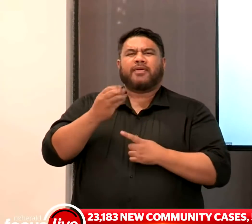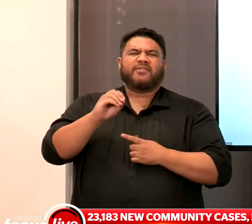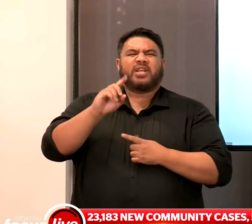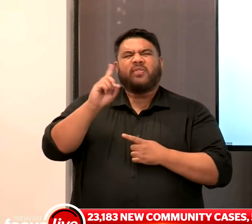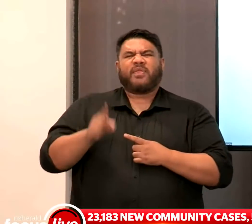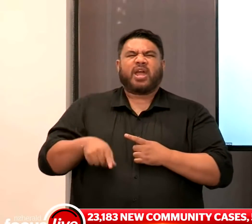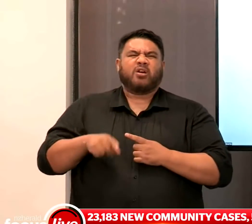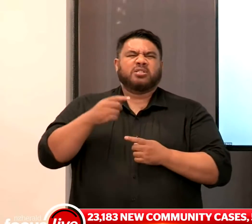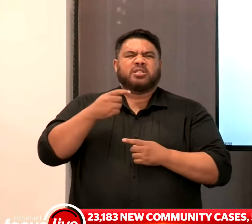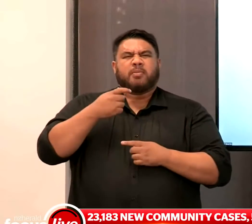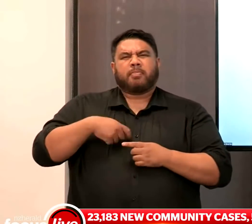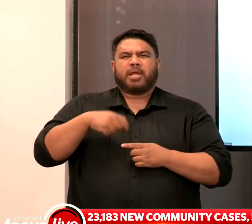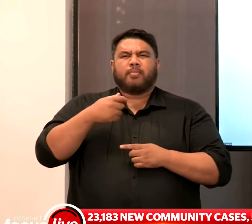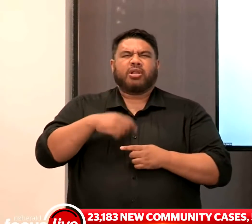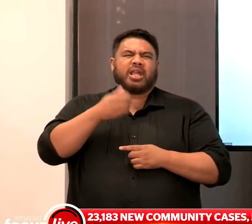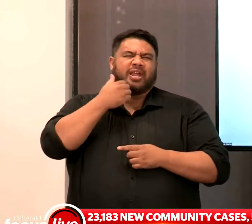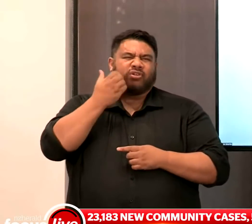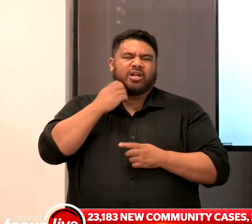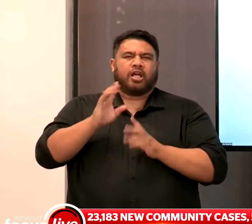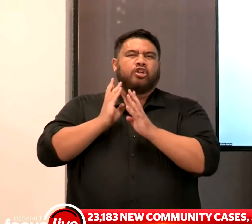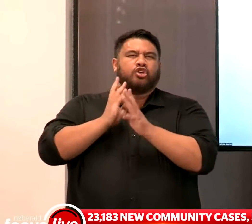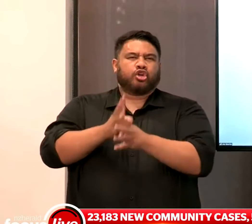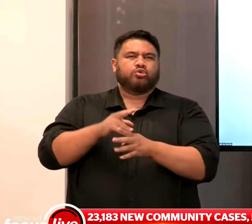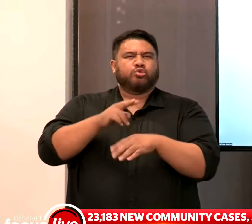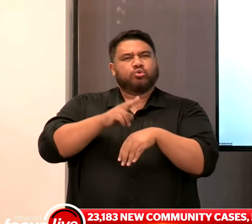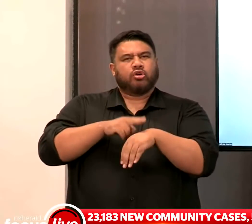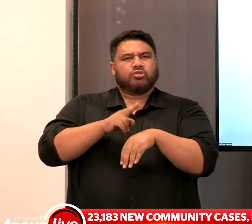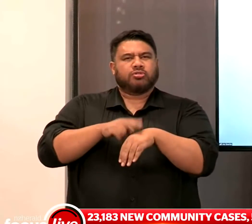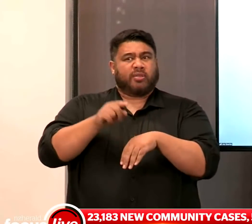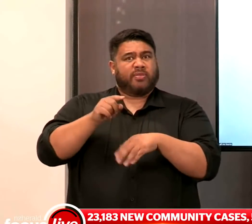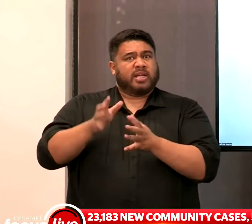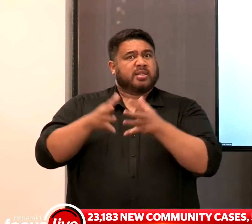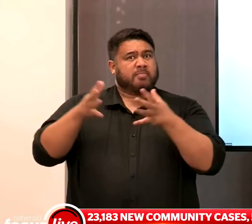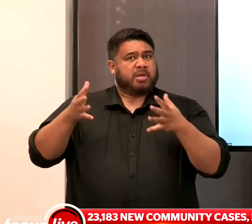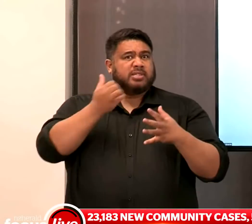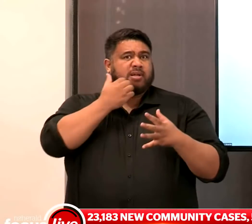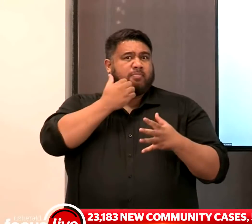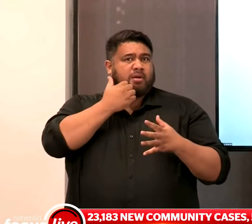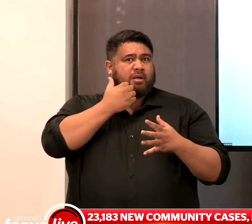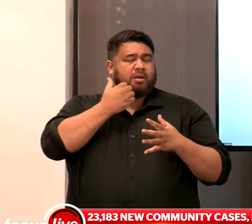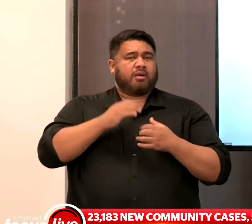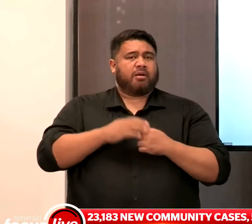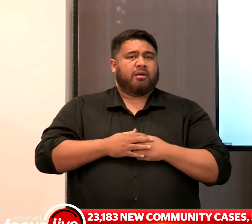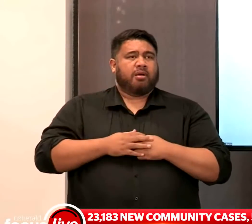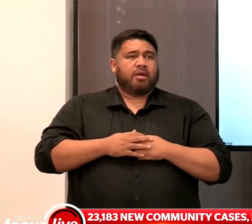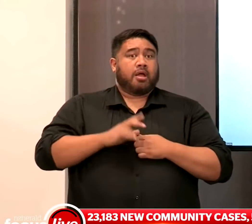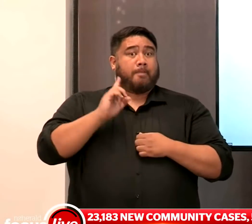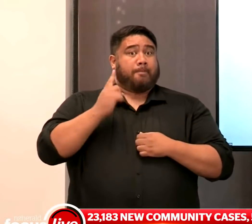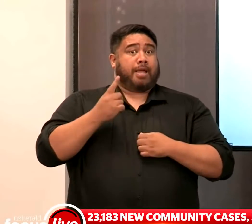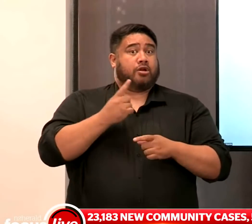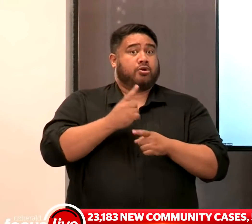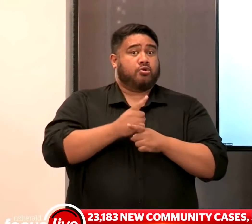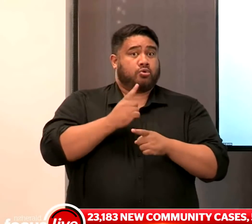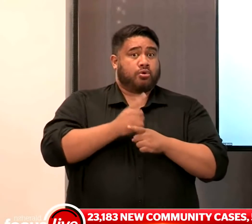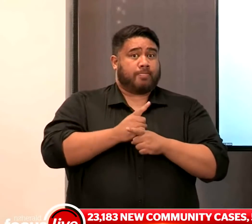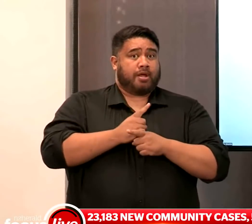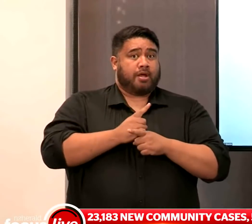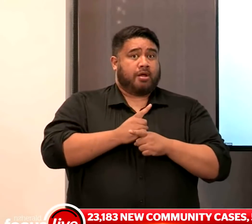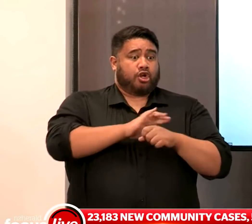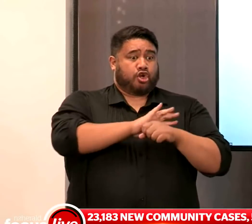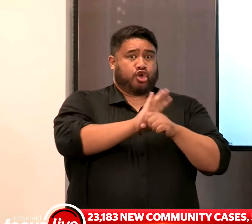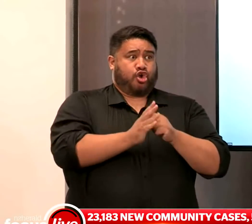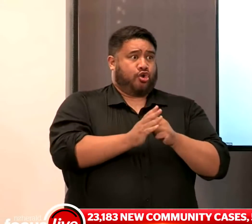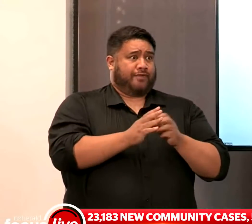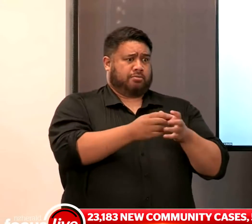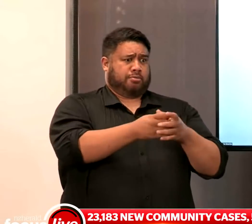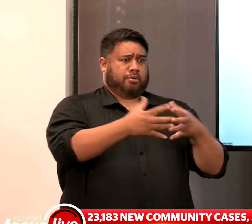There'll be that many contacts in a day, which is a huge number of contacts. But when we look at the number of cases that we're getting now,